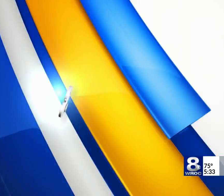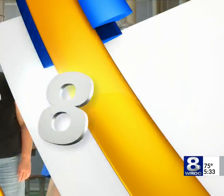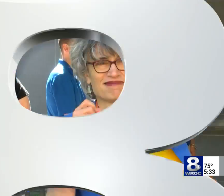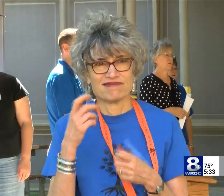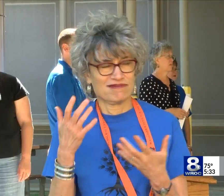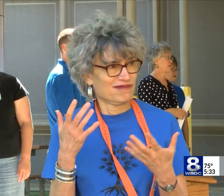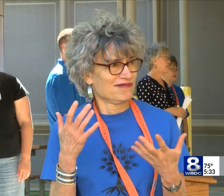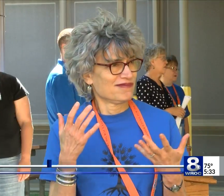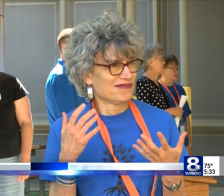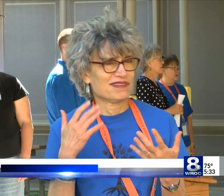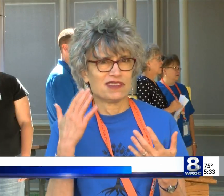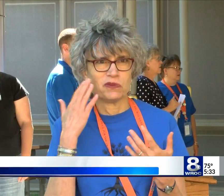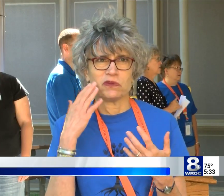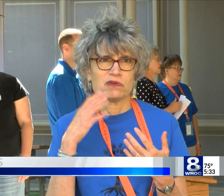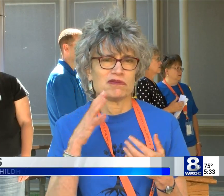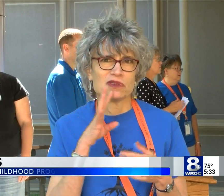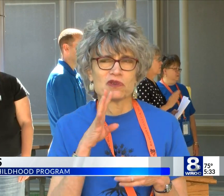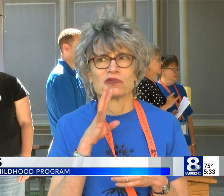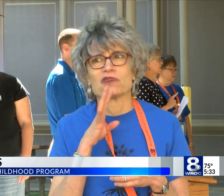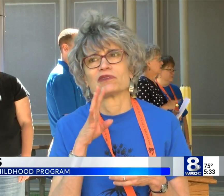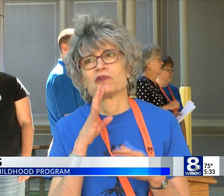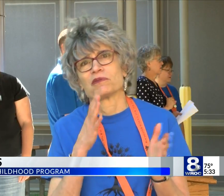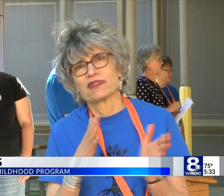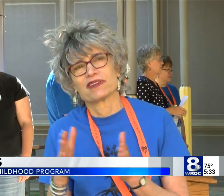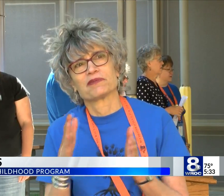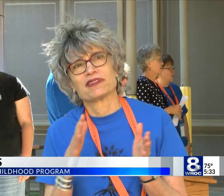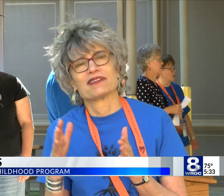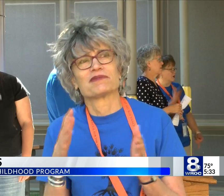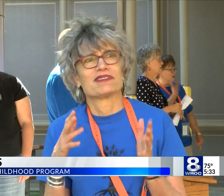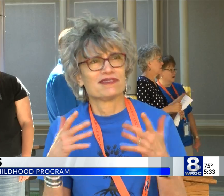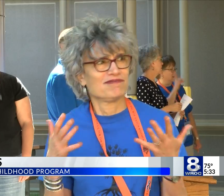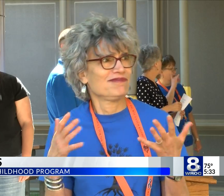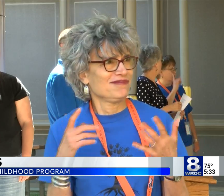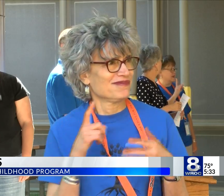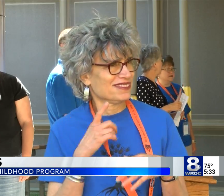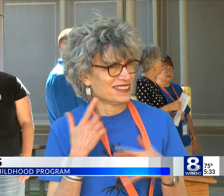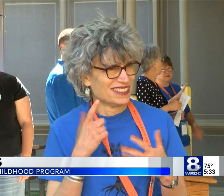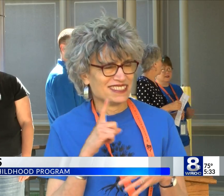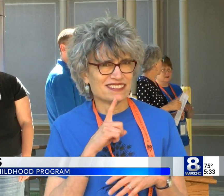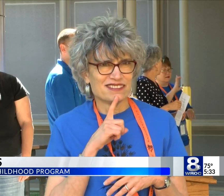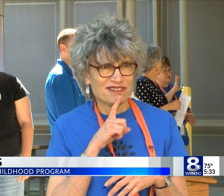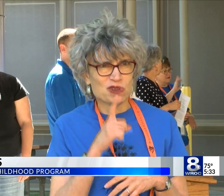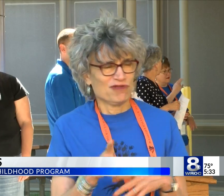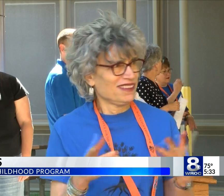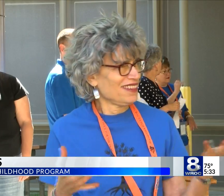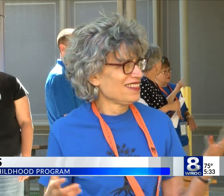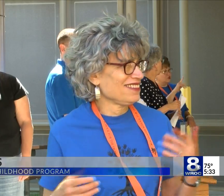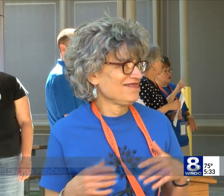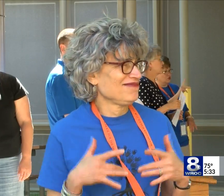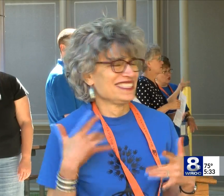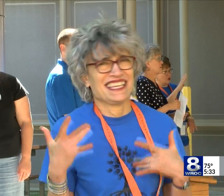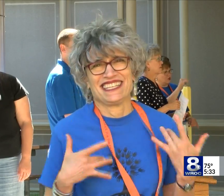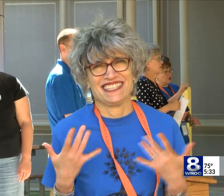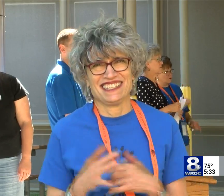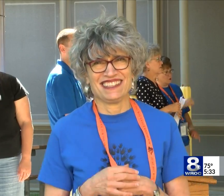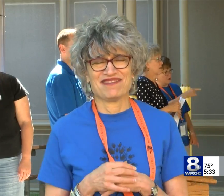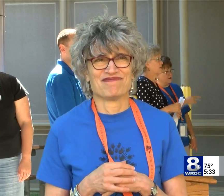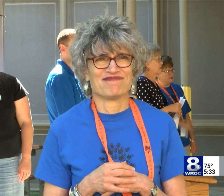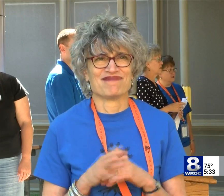It's hard to believe we're finally here. You know, we've talked and talked and planned and planned and discussed and, you know, it's now